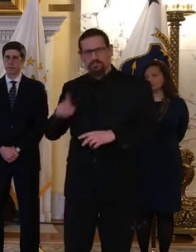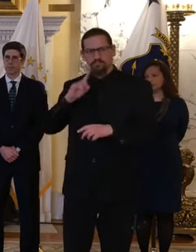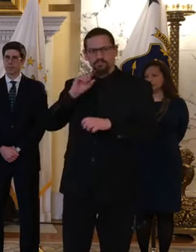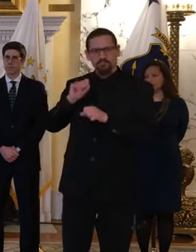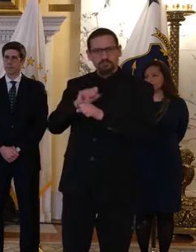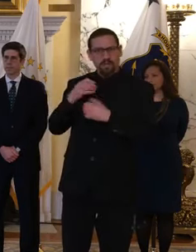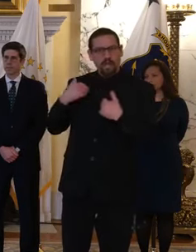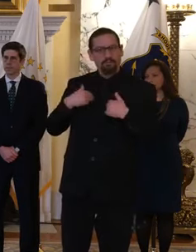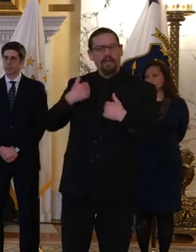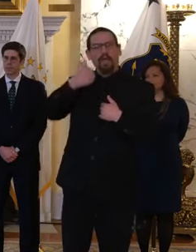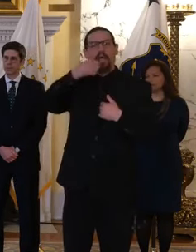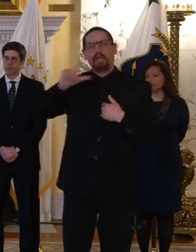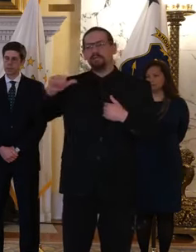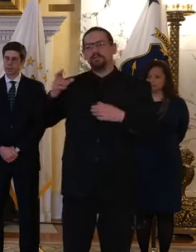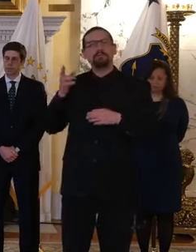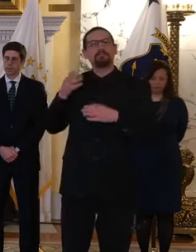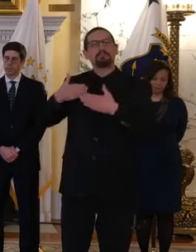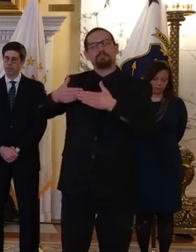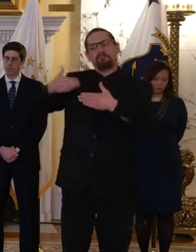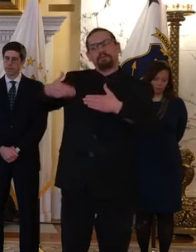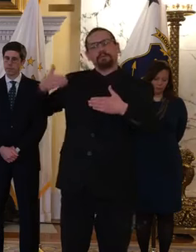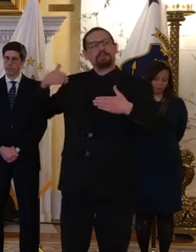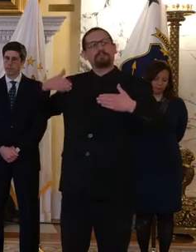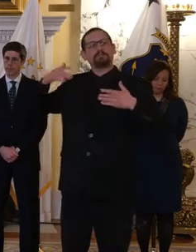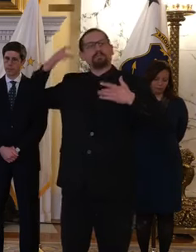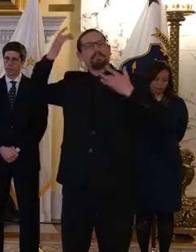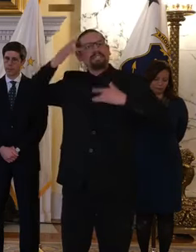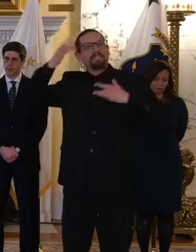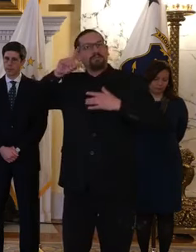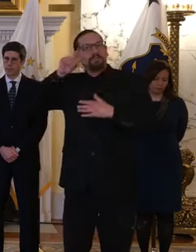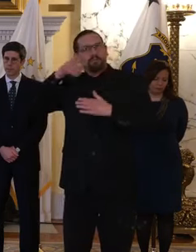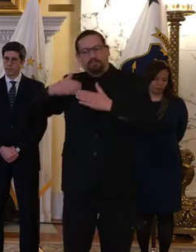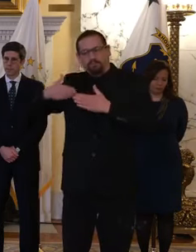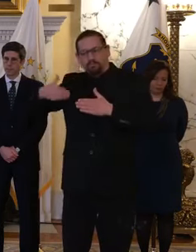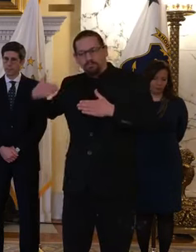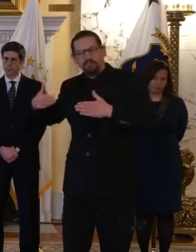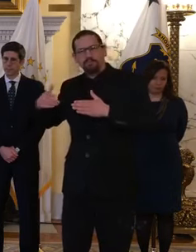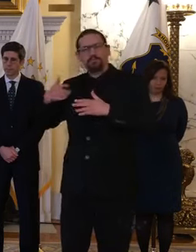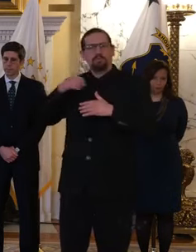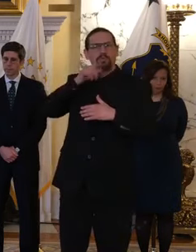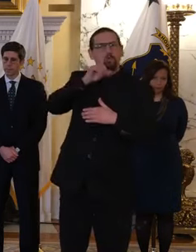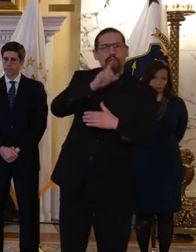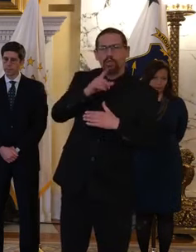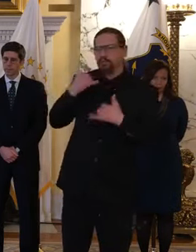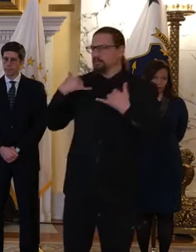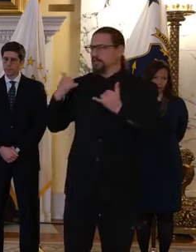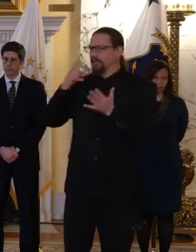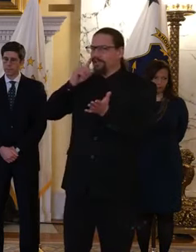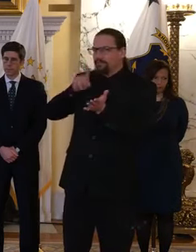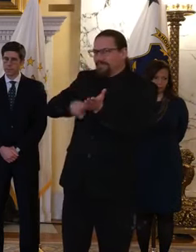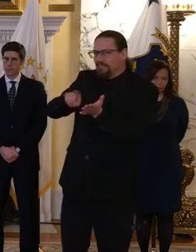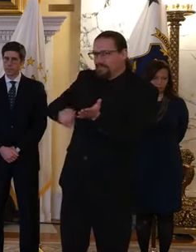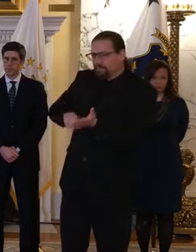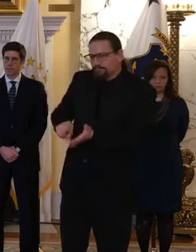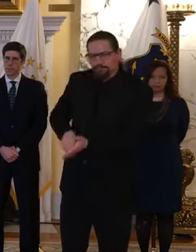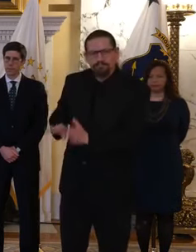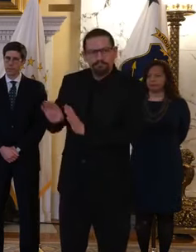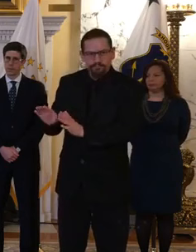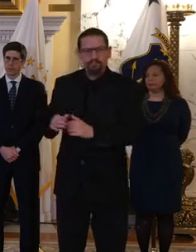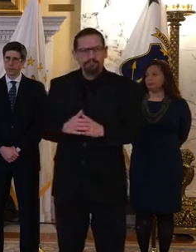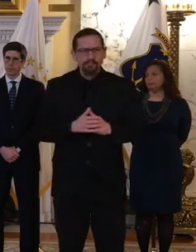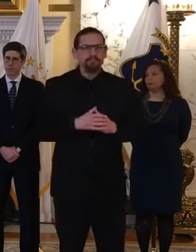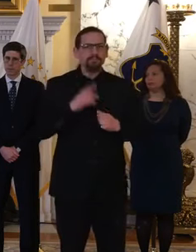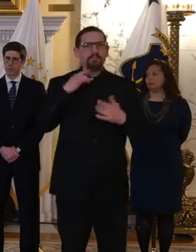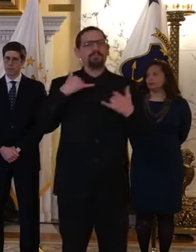passing. Our deepest sympathies and prayers are with this man and others'